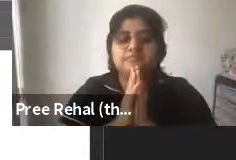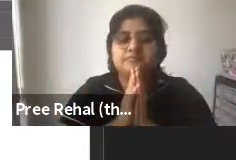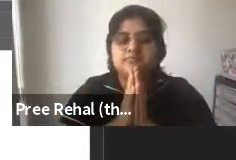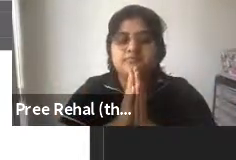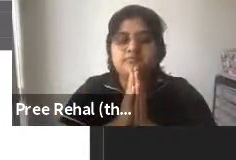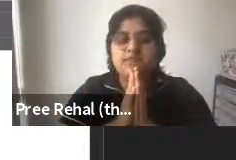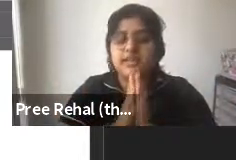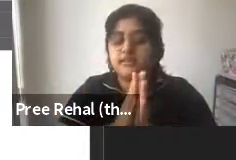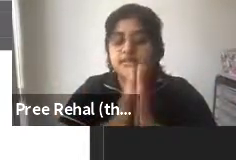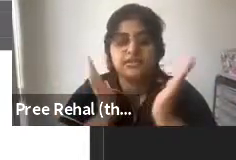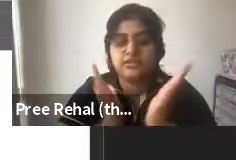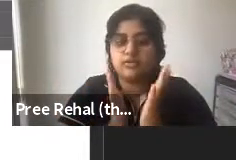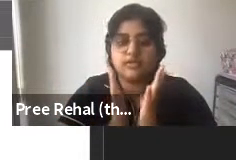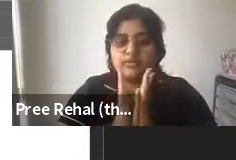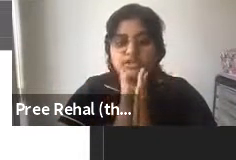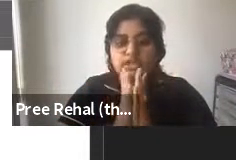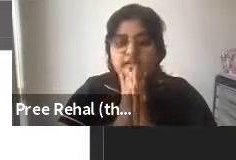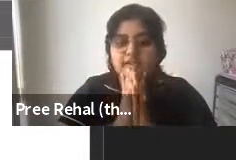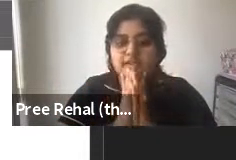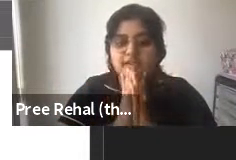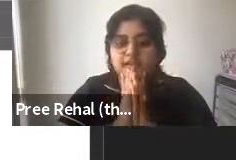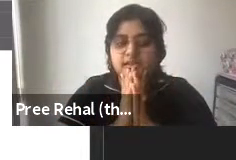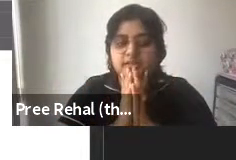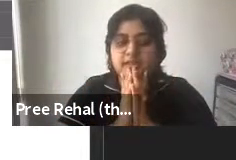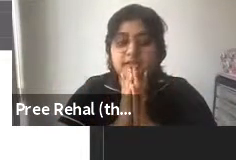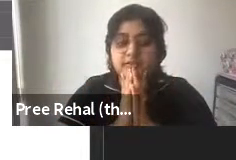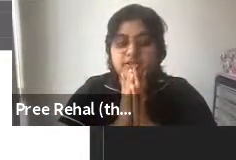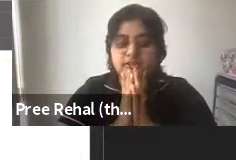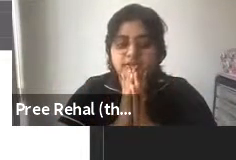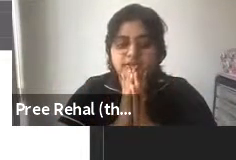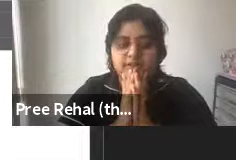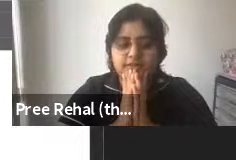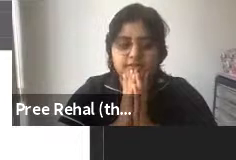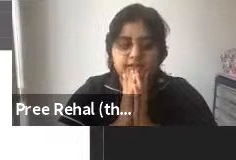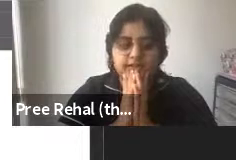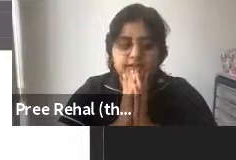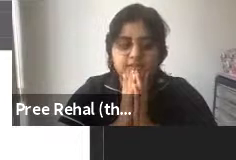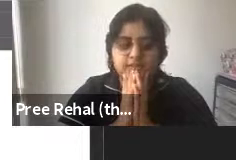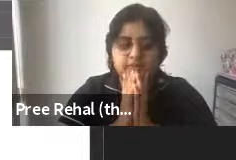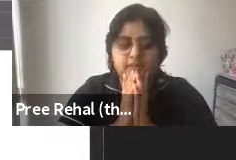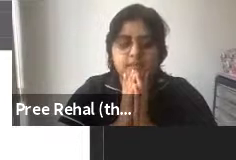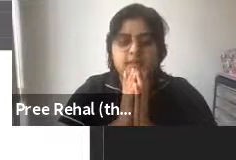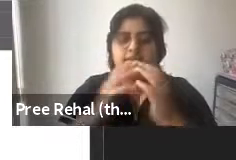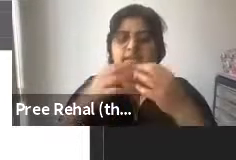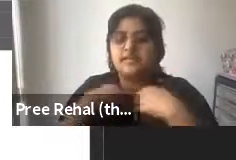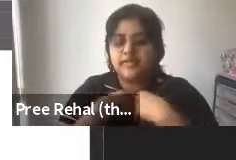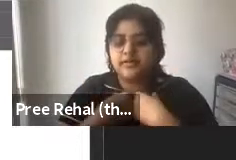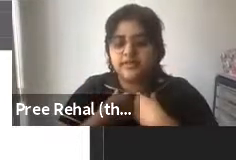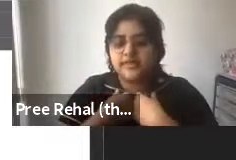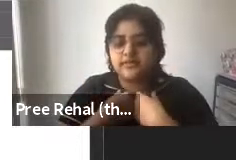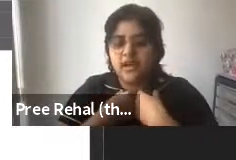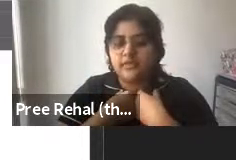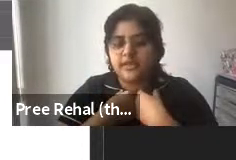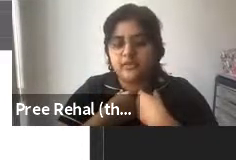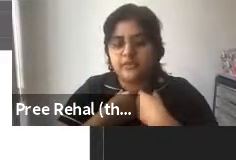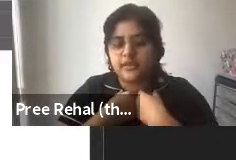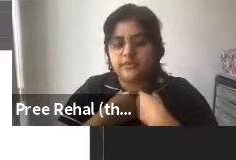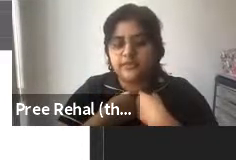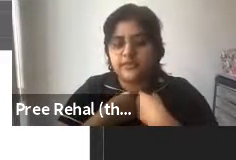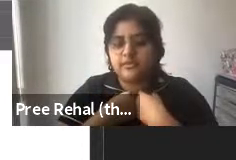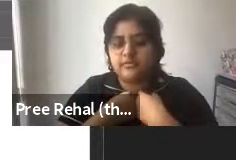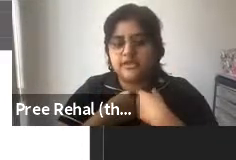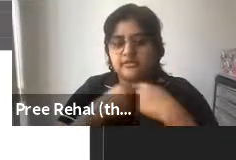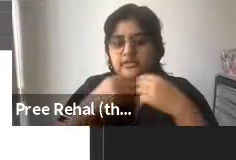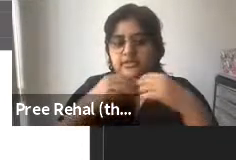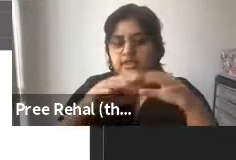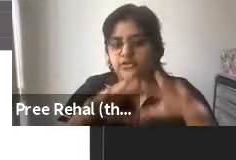still and continue to work on projects and be there for each other. I feel like my experience of coming out and